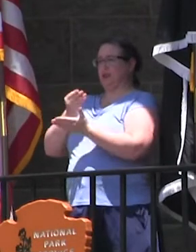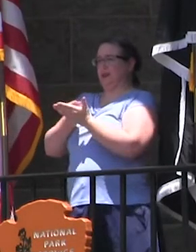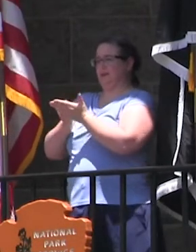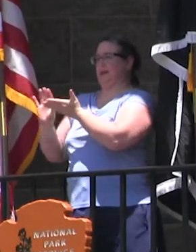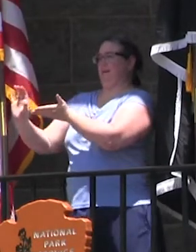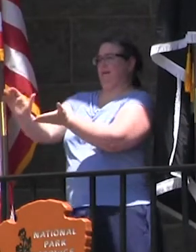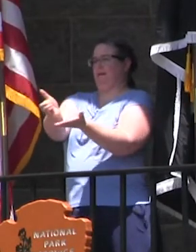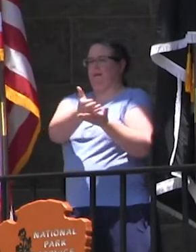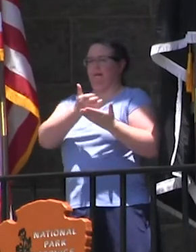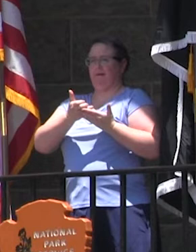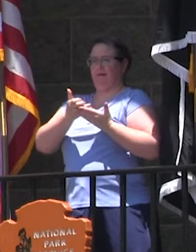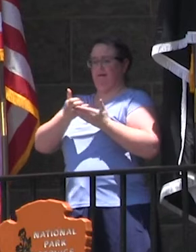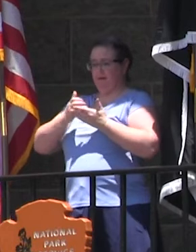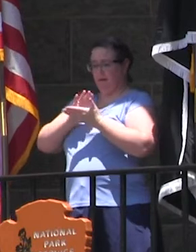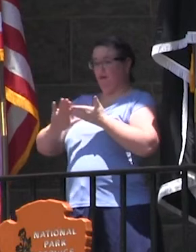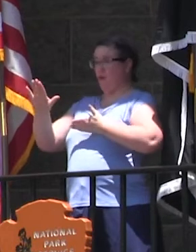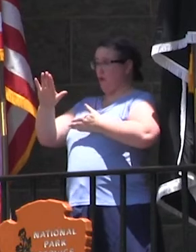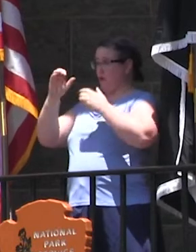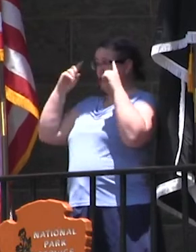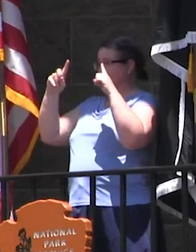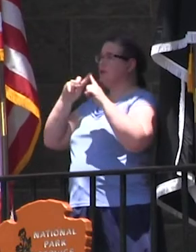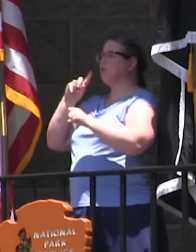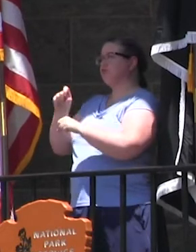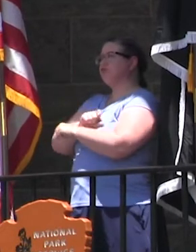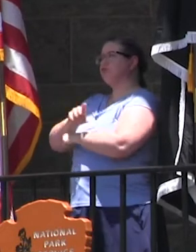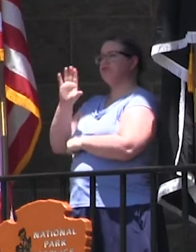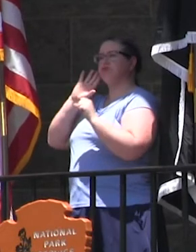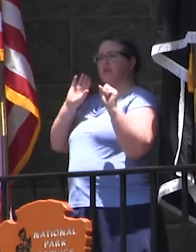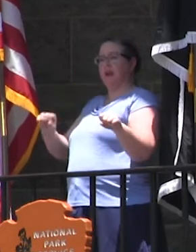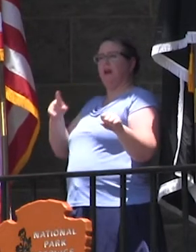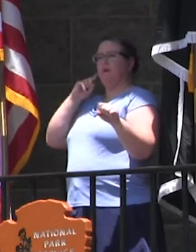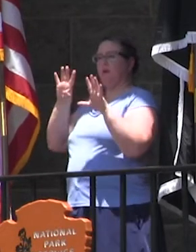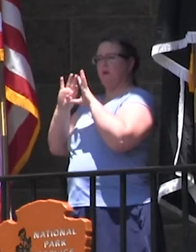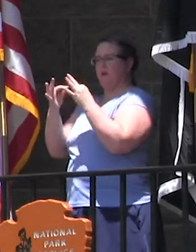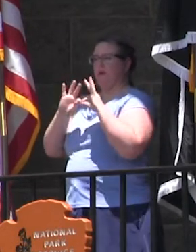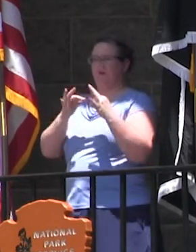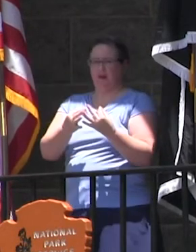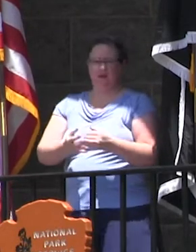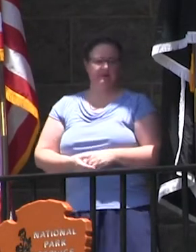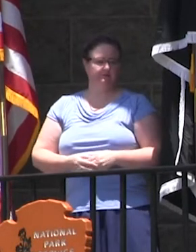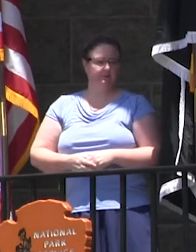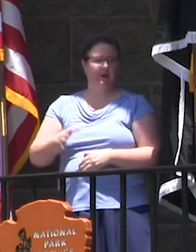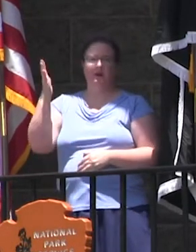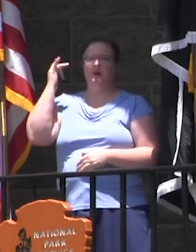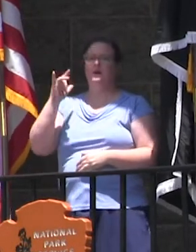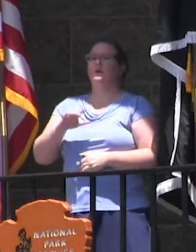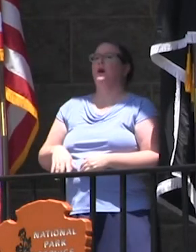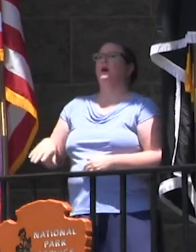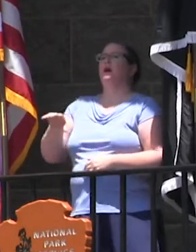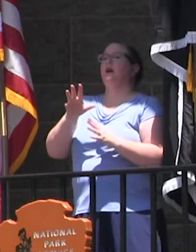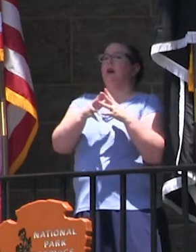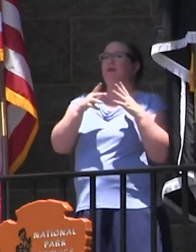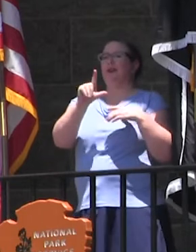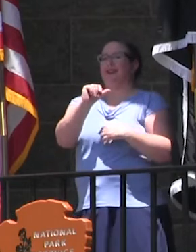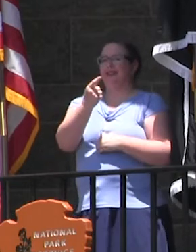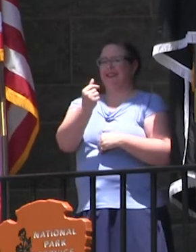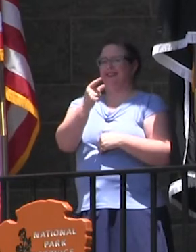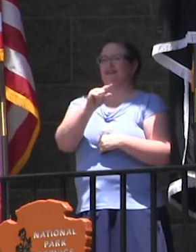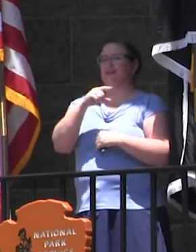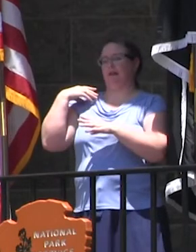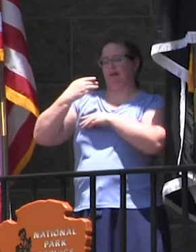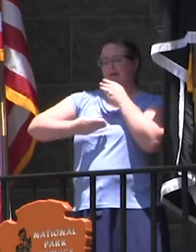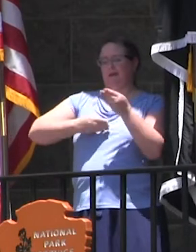college education will be a reality for these families. This is why the American Legion established the American Legion Legacy Scholarship